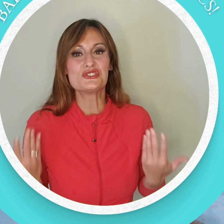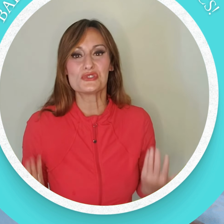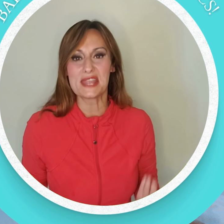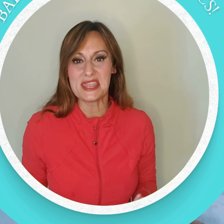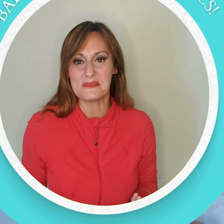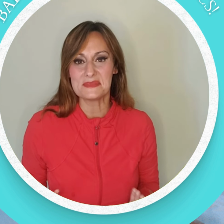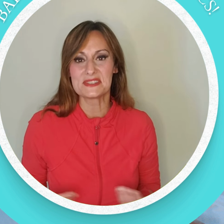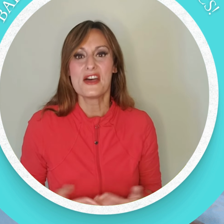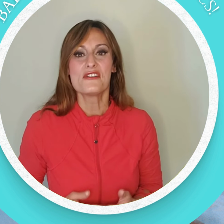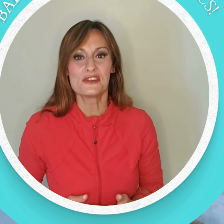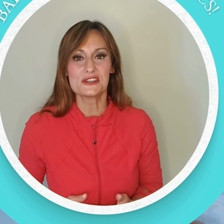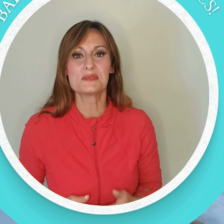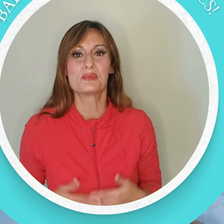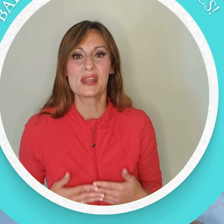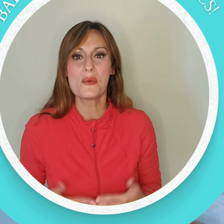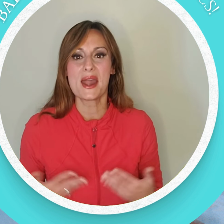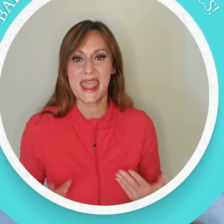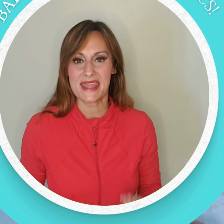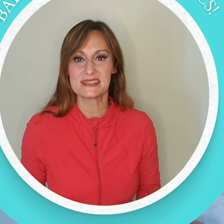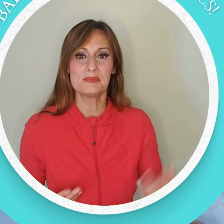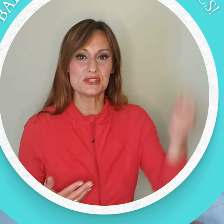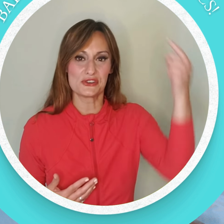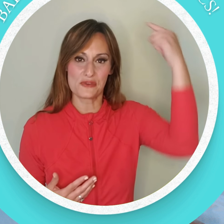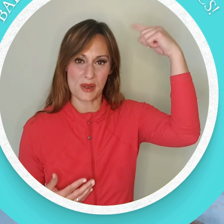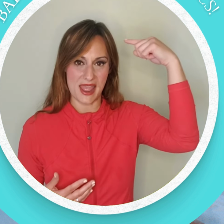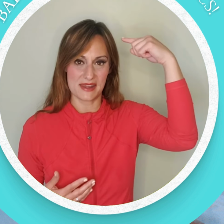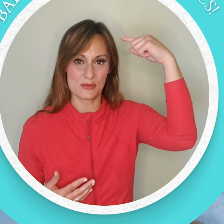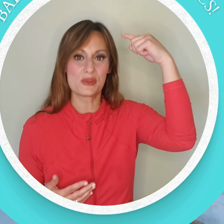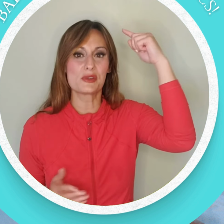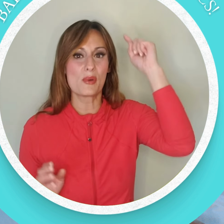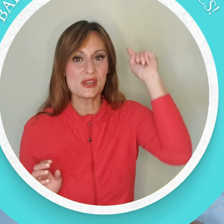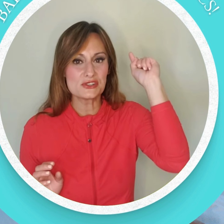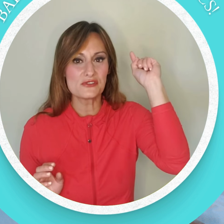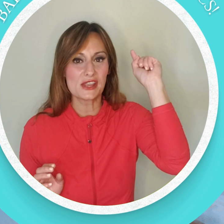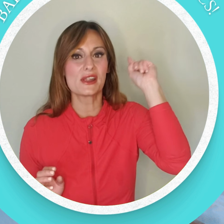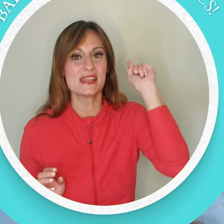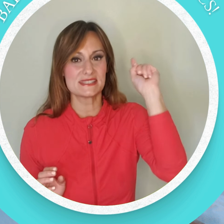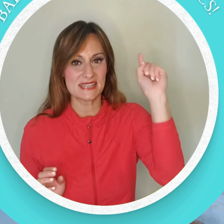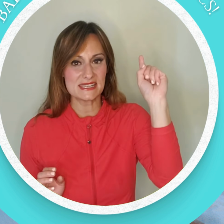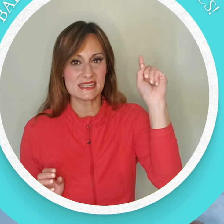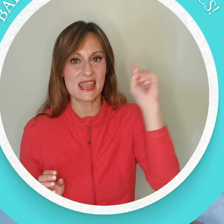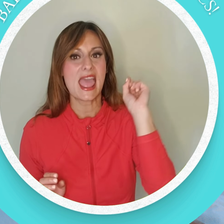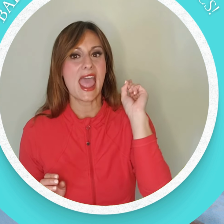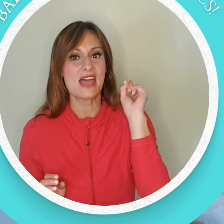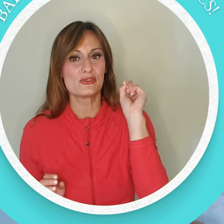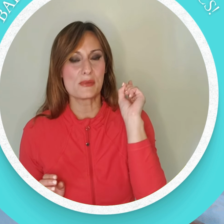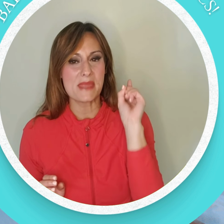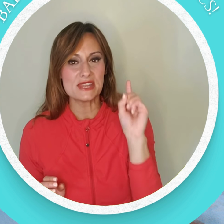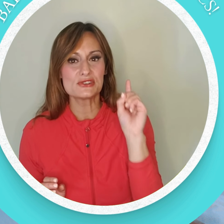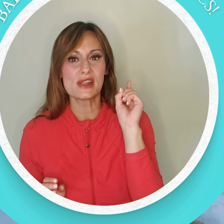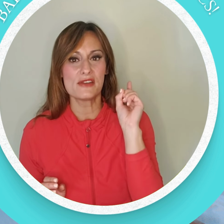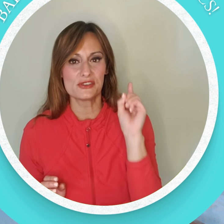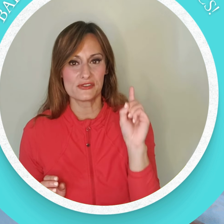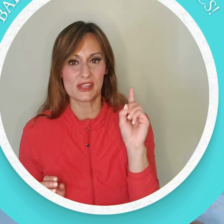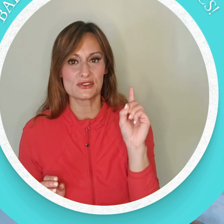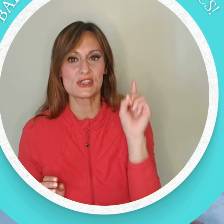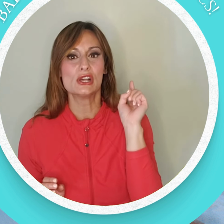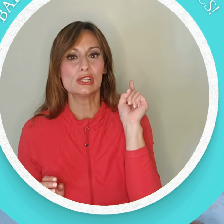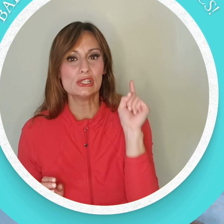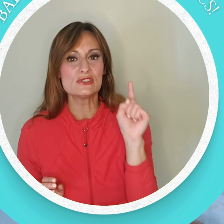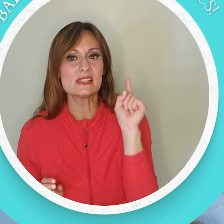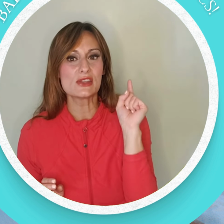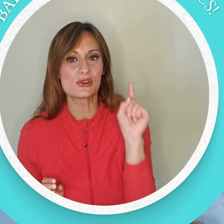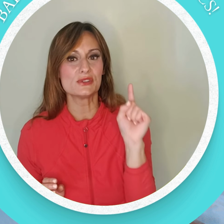Now to sign dreams, first bring one hand up to your forehead with your pointer finger extended and the remainder of your